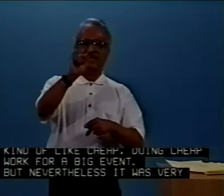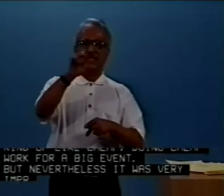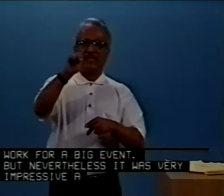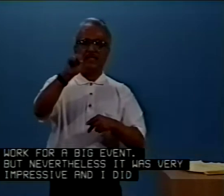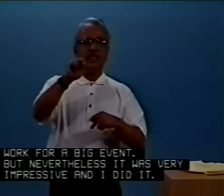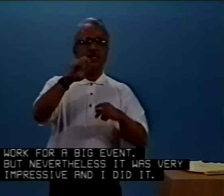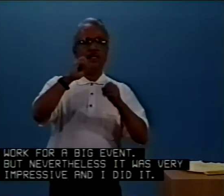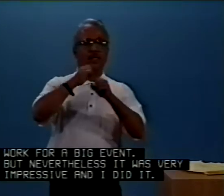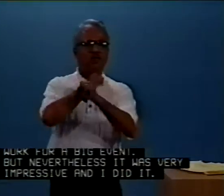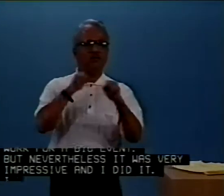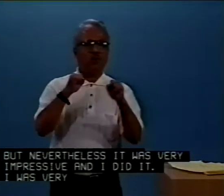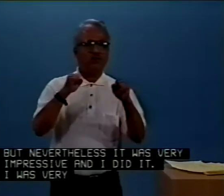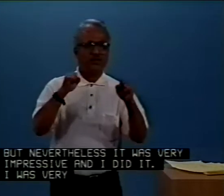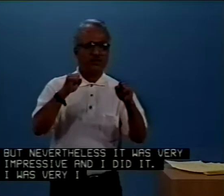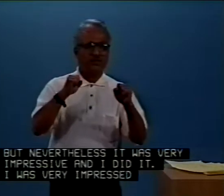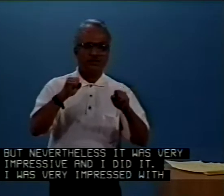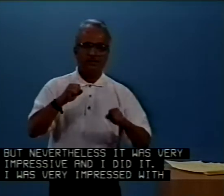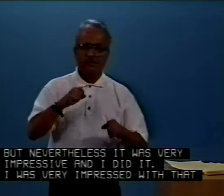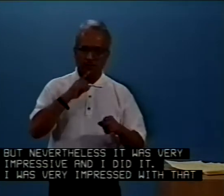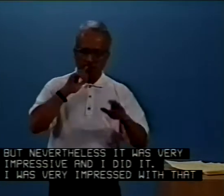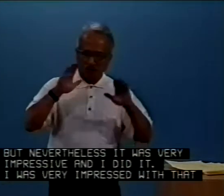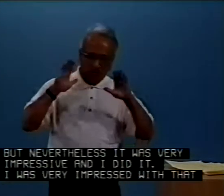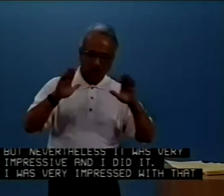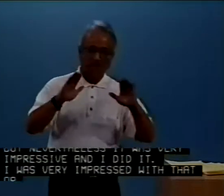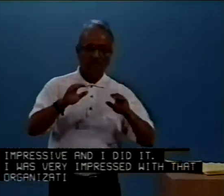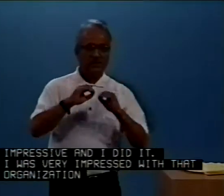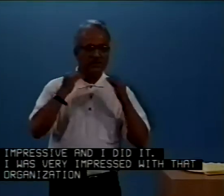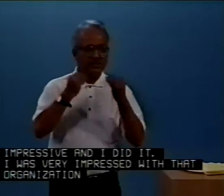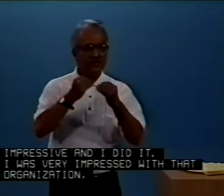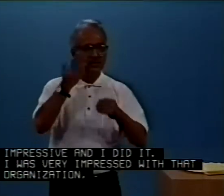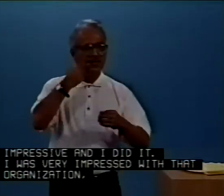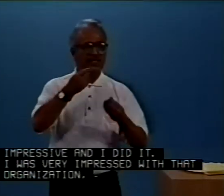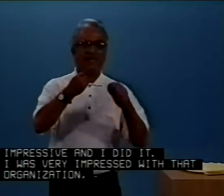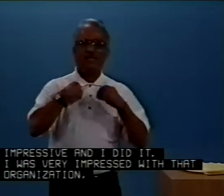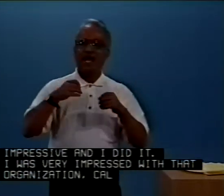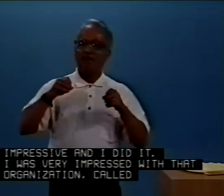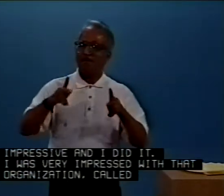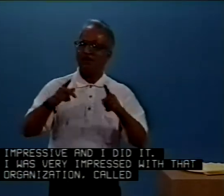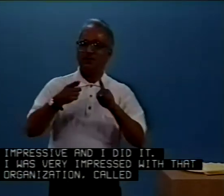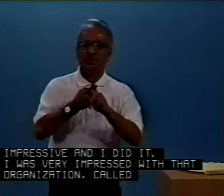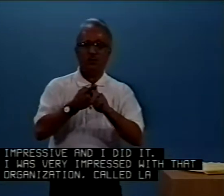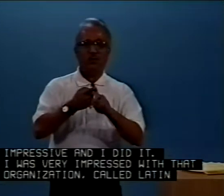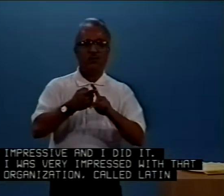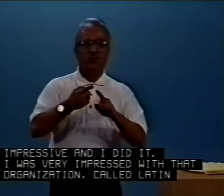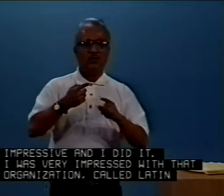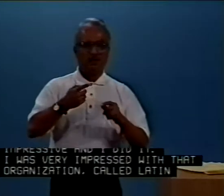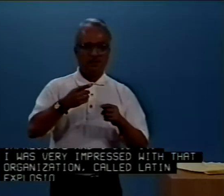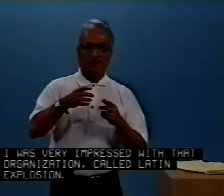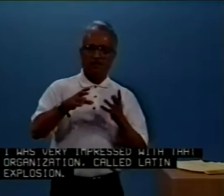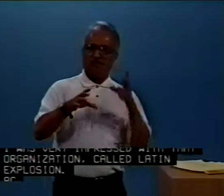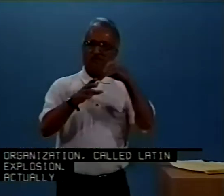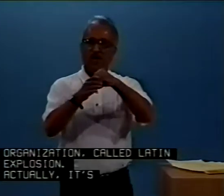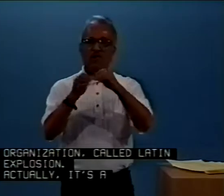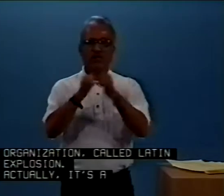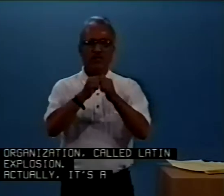called Latin Explosion. Actually, it's a wonderful organization. They gave me the opportunity to be